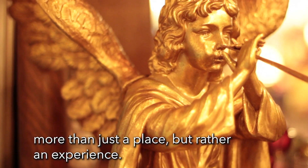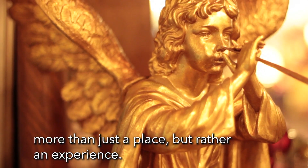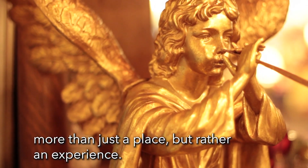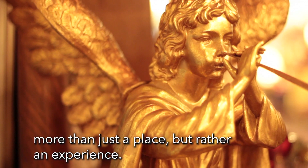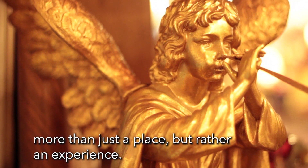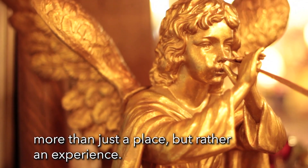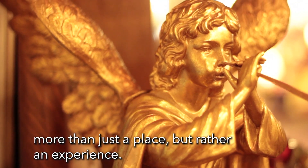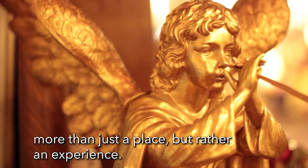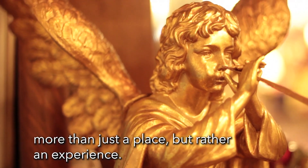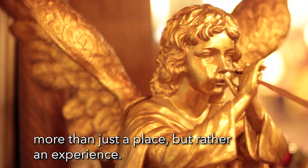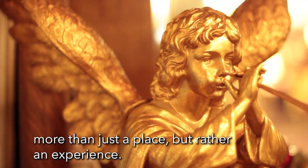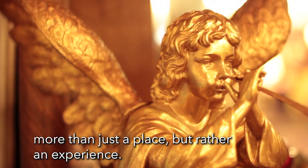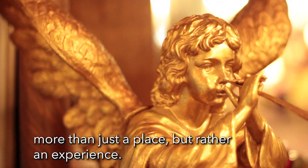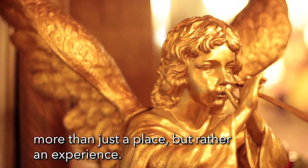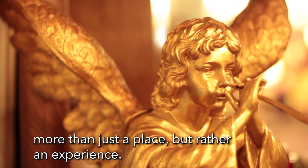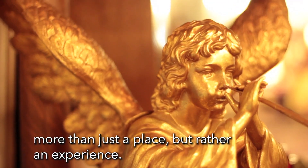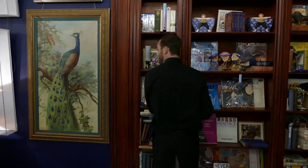rather an experience.